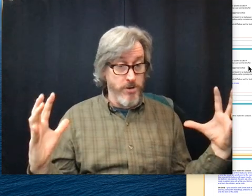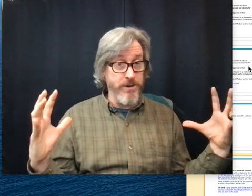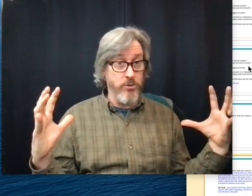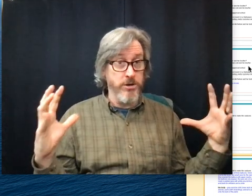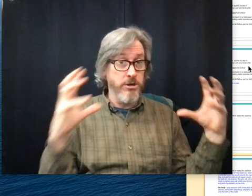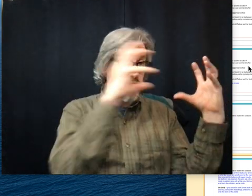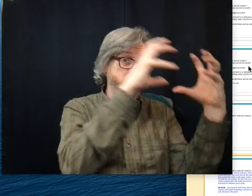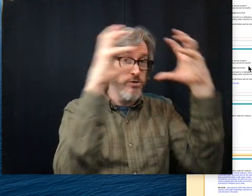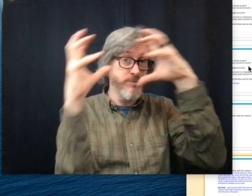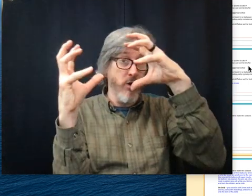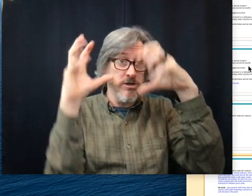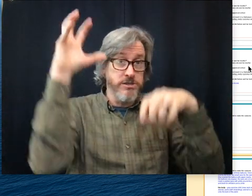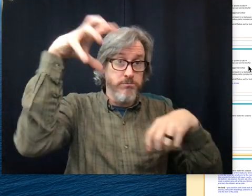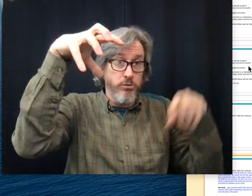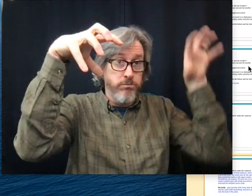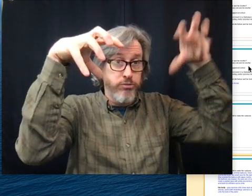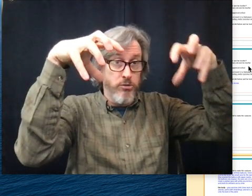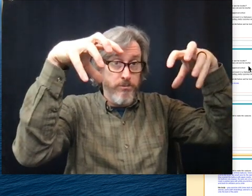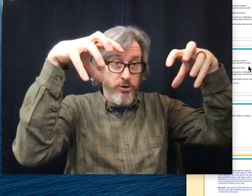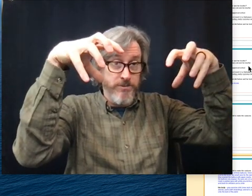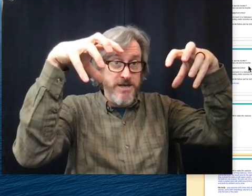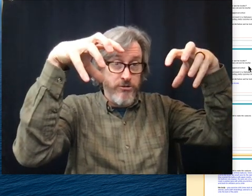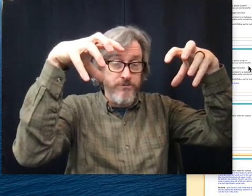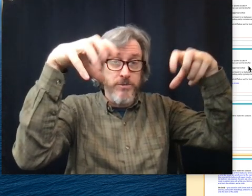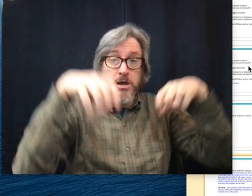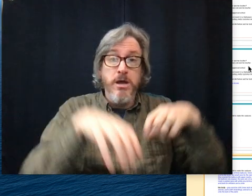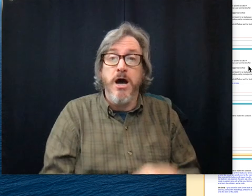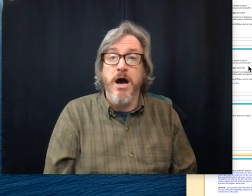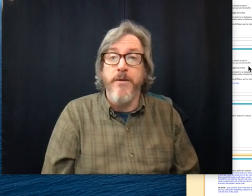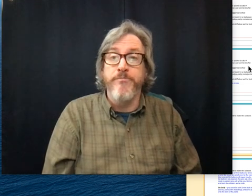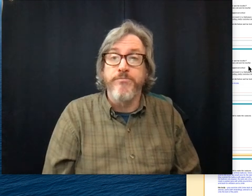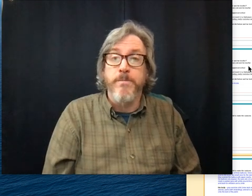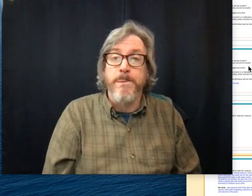balloons, one big one, two small ones, boom, boom, putting them together,